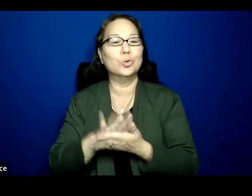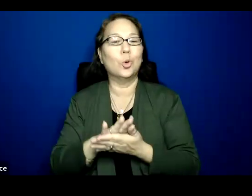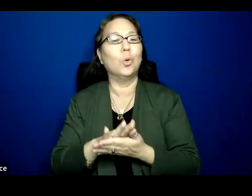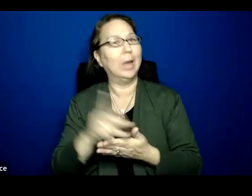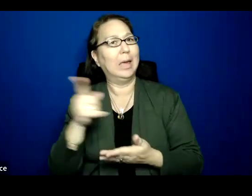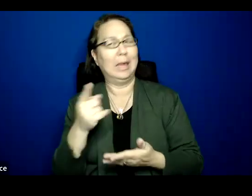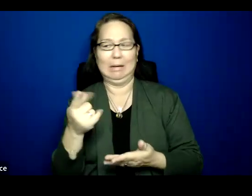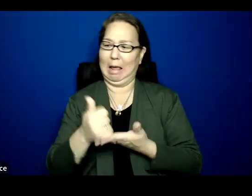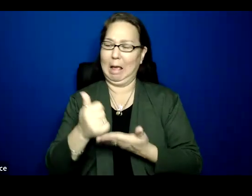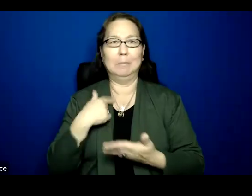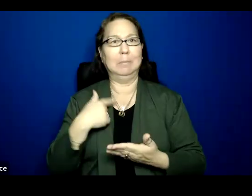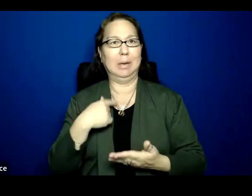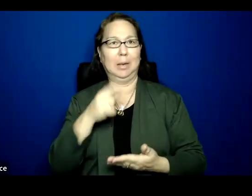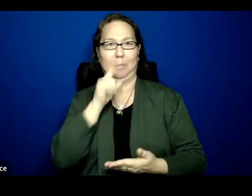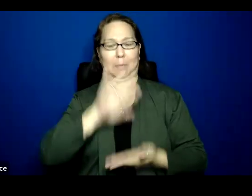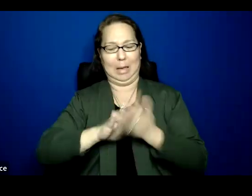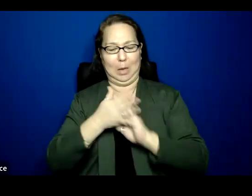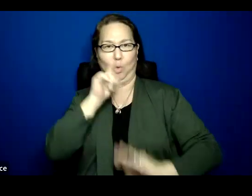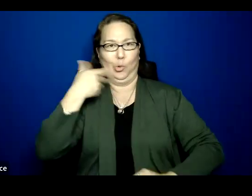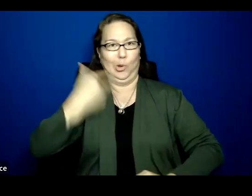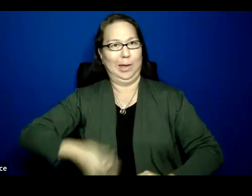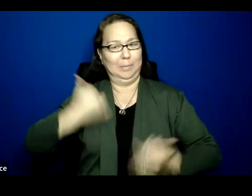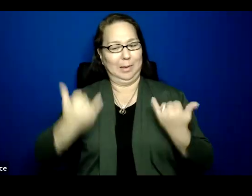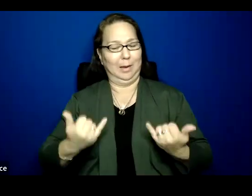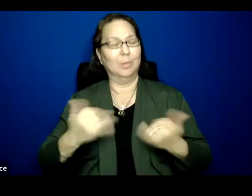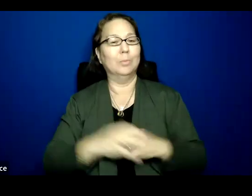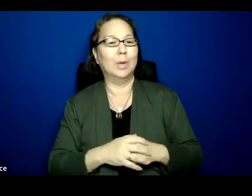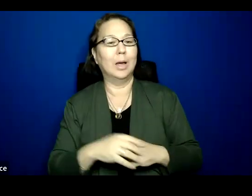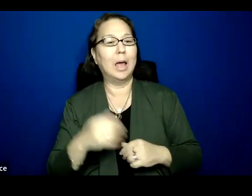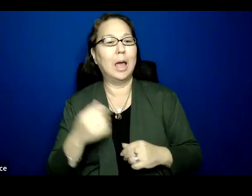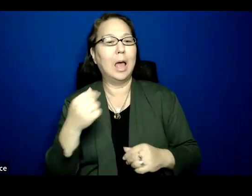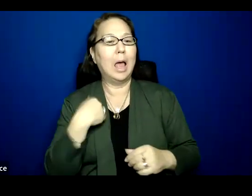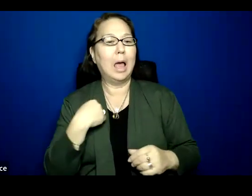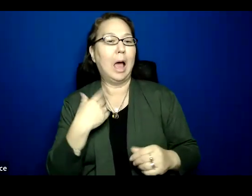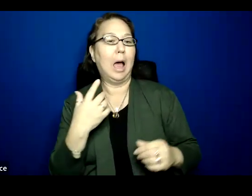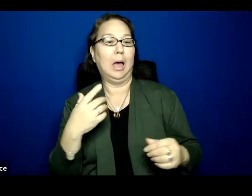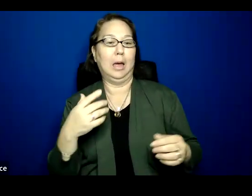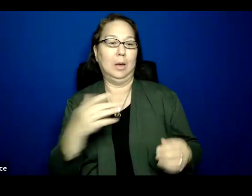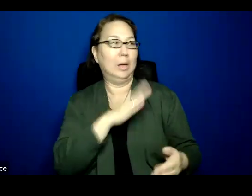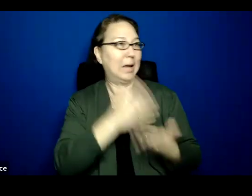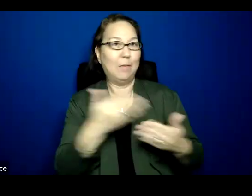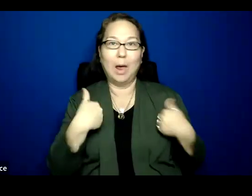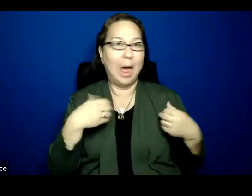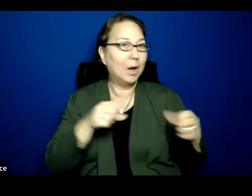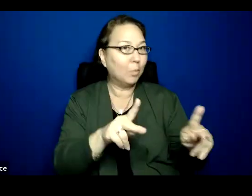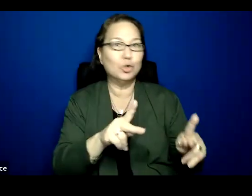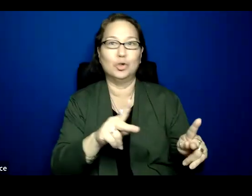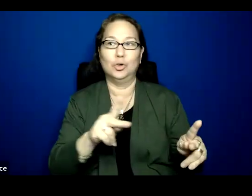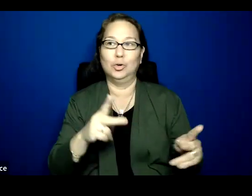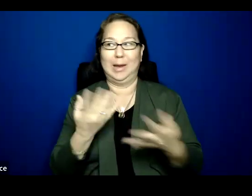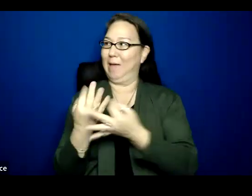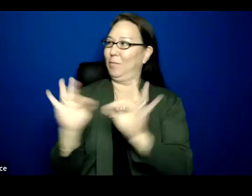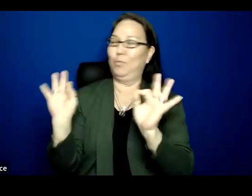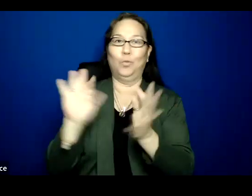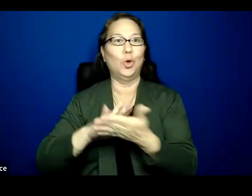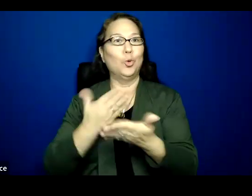I've been to multiple school where I never had the opportunity to take a free cooking class or to be part of a community that actually help